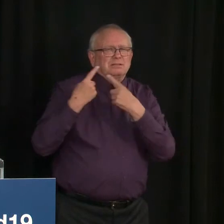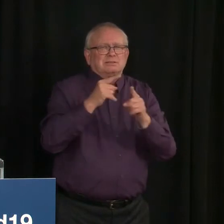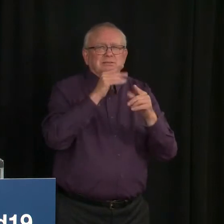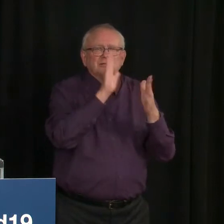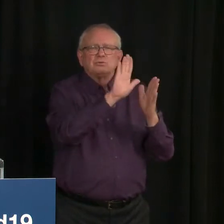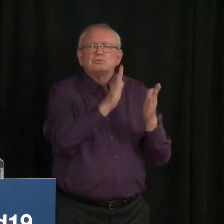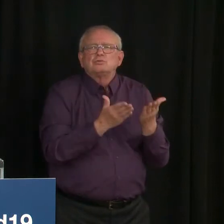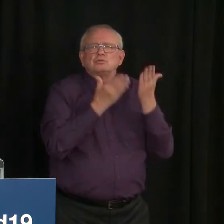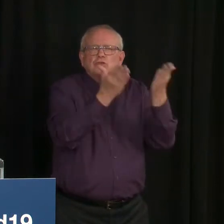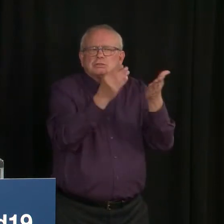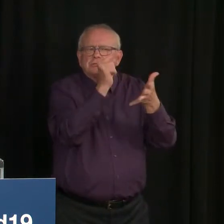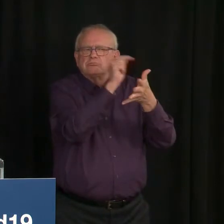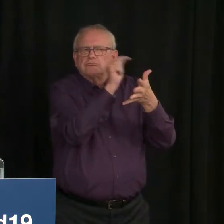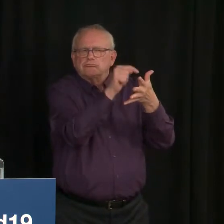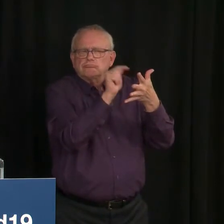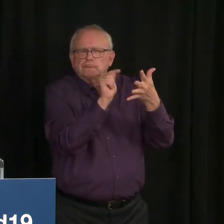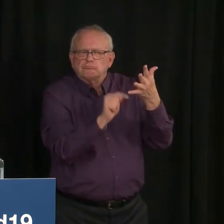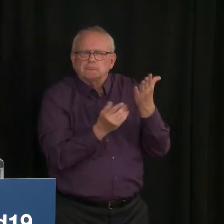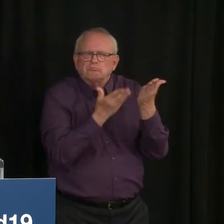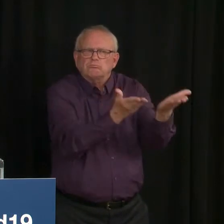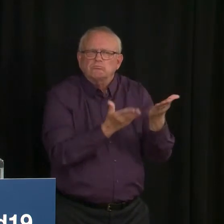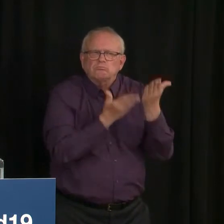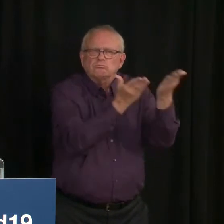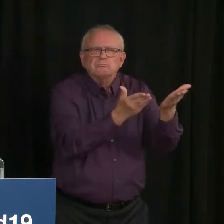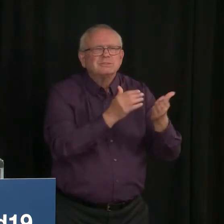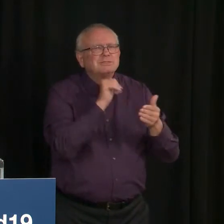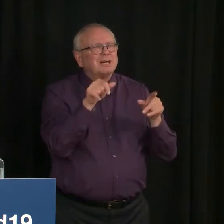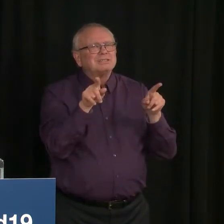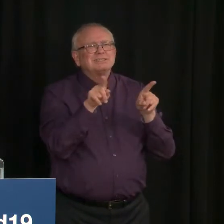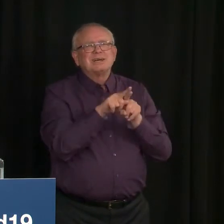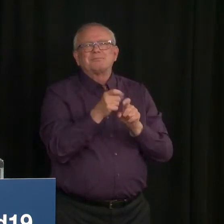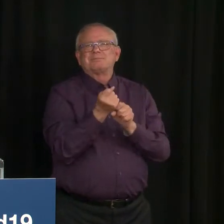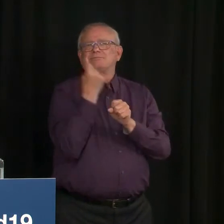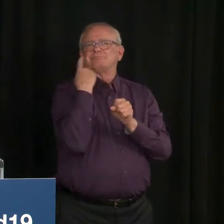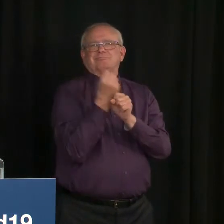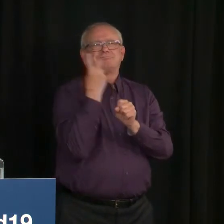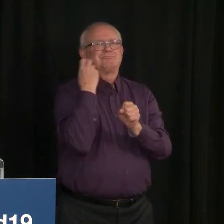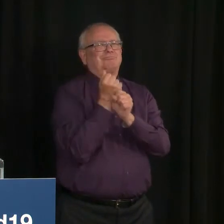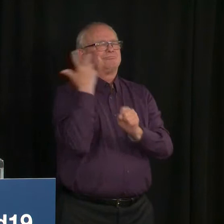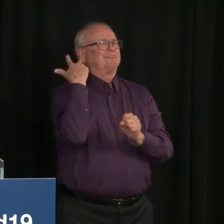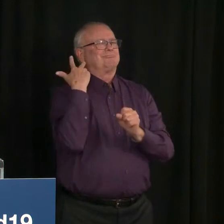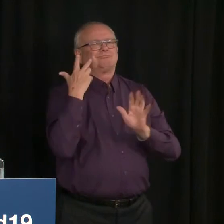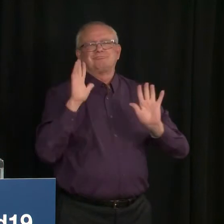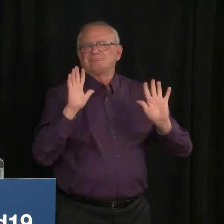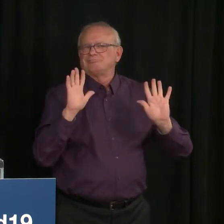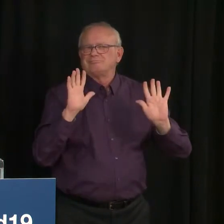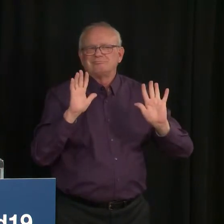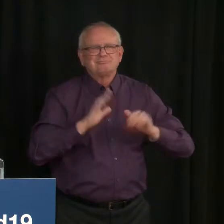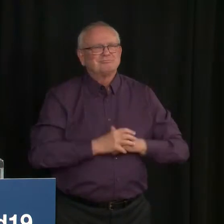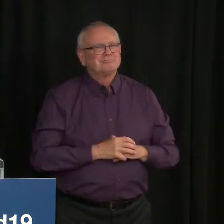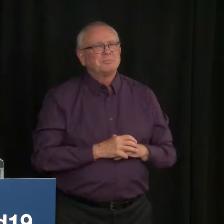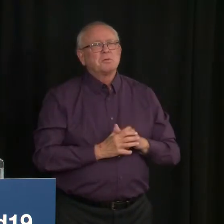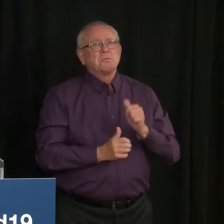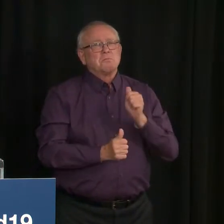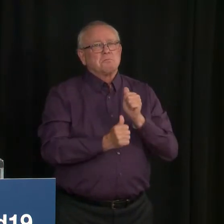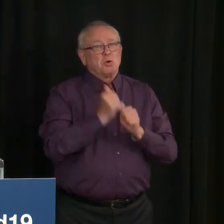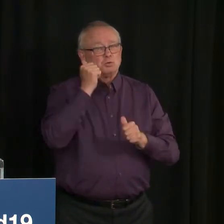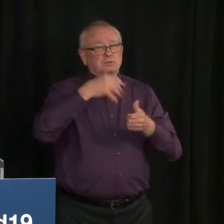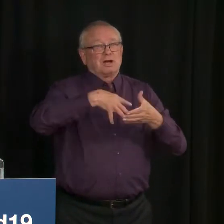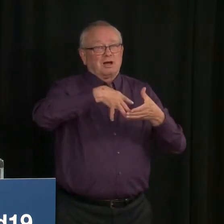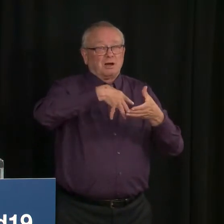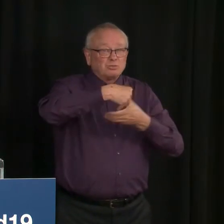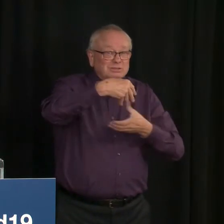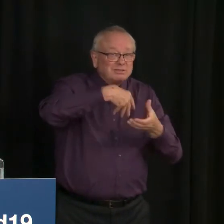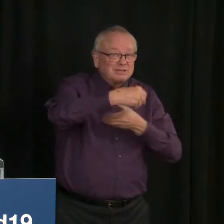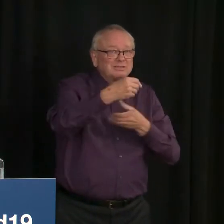to be the Stampede as typically would happen. Most of it's outdoors. Again, there are measures in place to limit the chance of further spread.